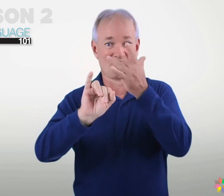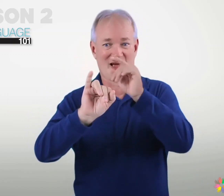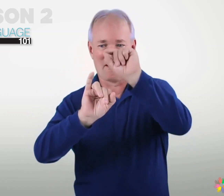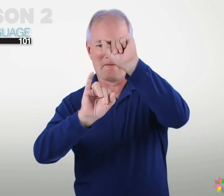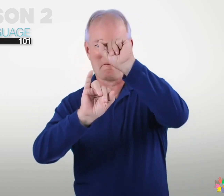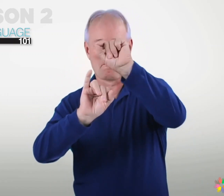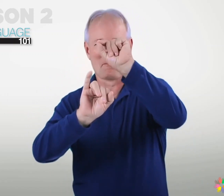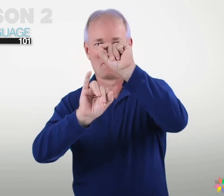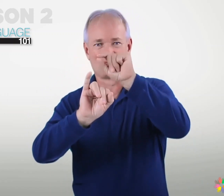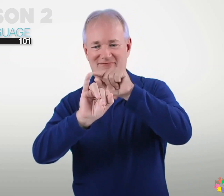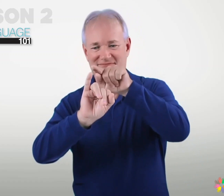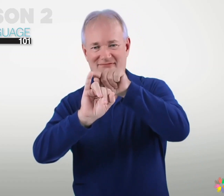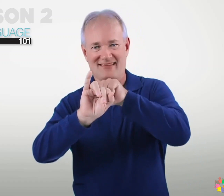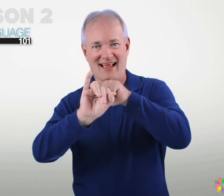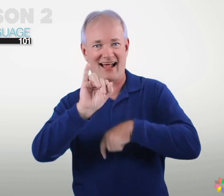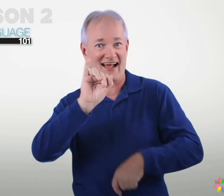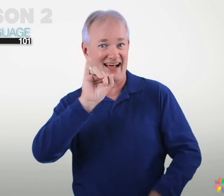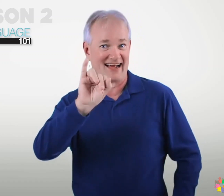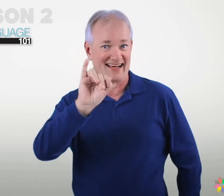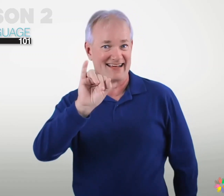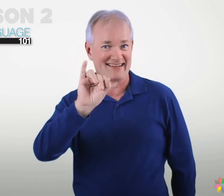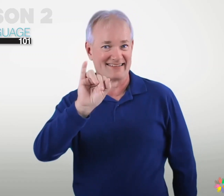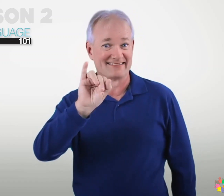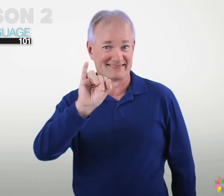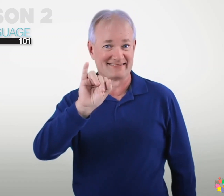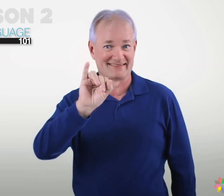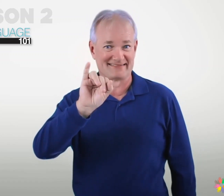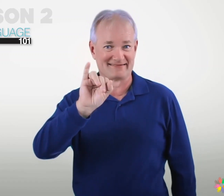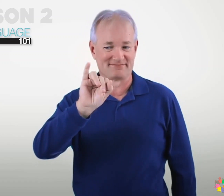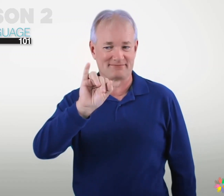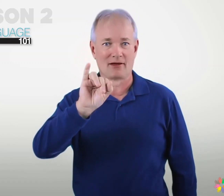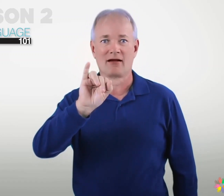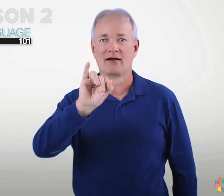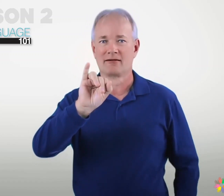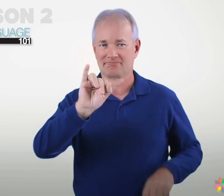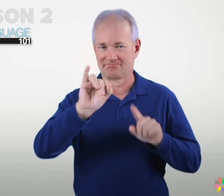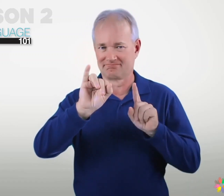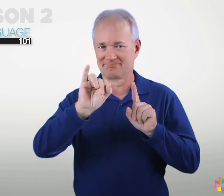I. And the only thing that's missing is a little dot. I.